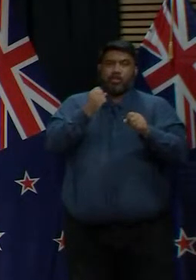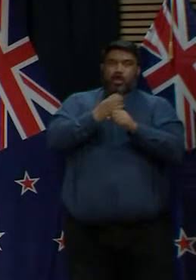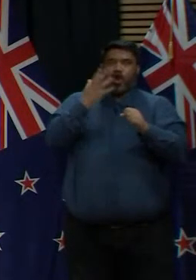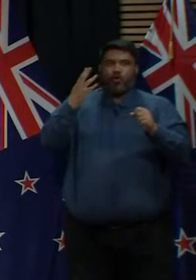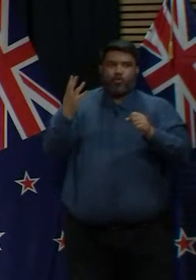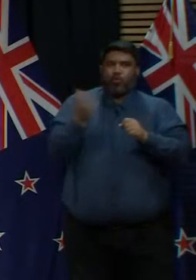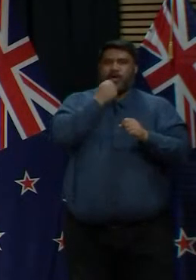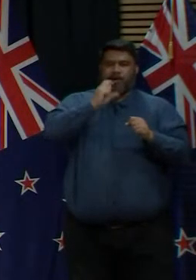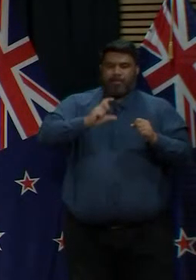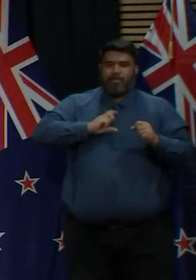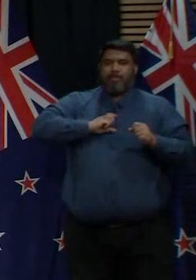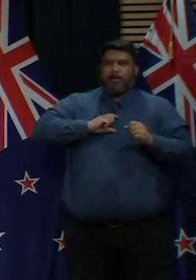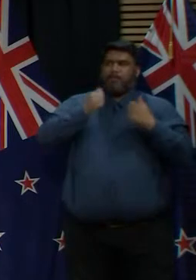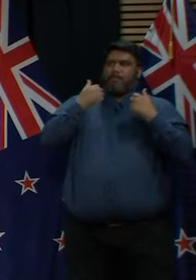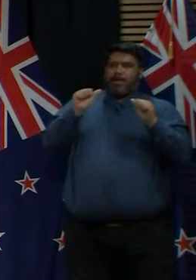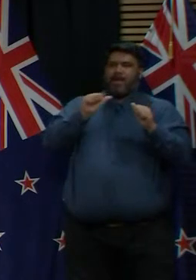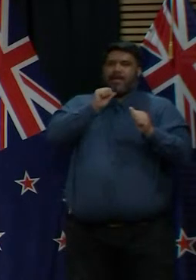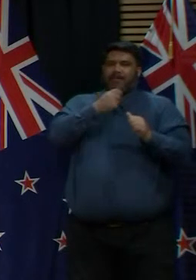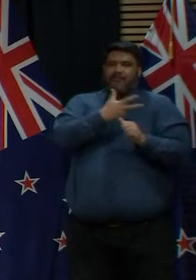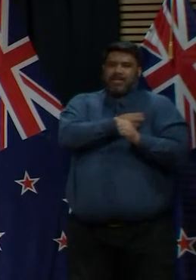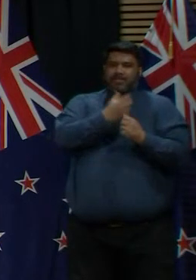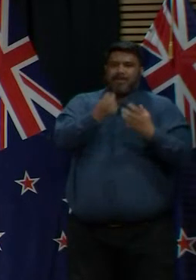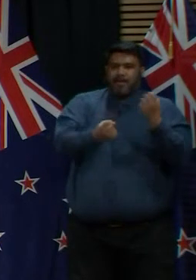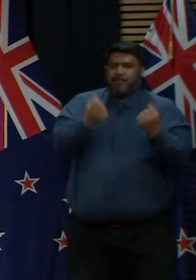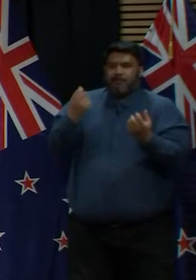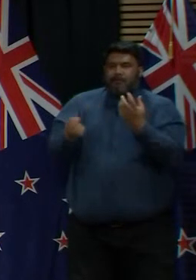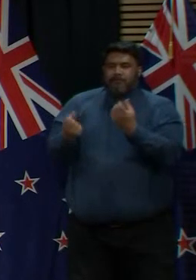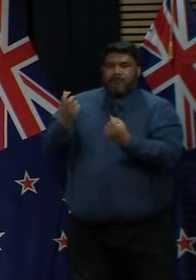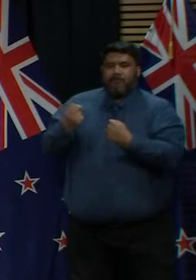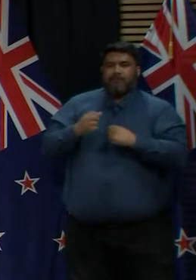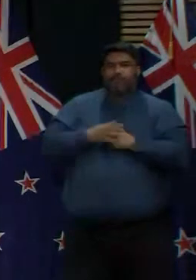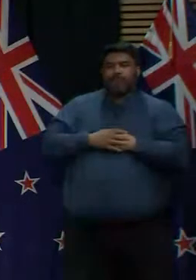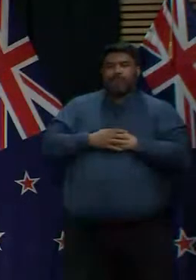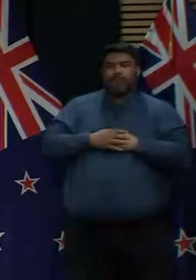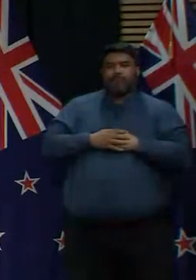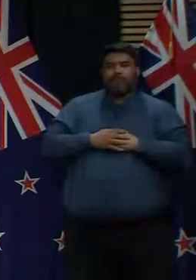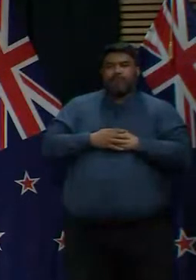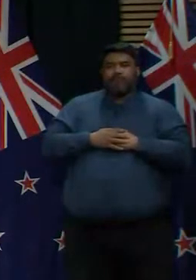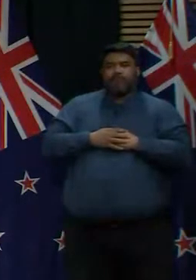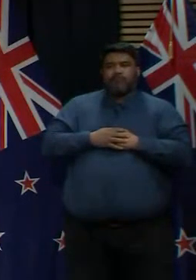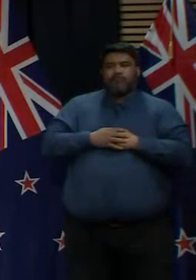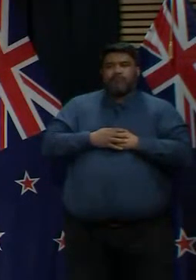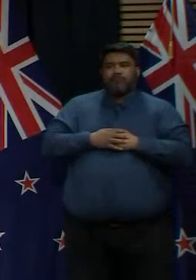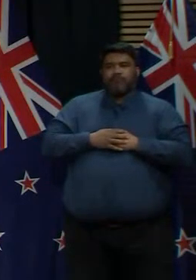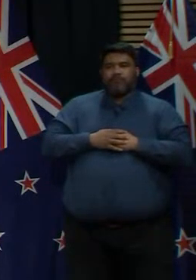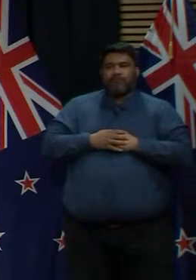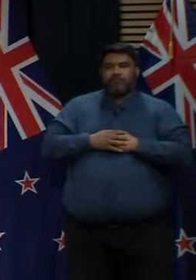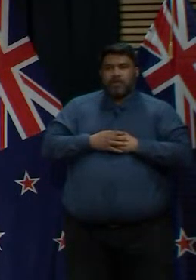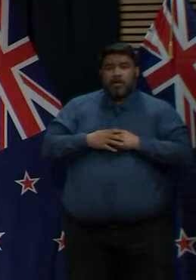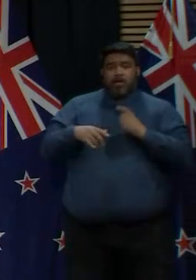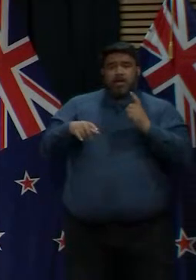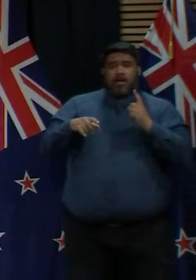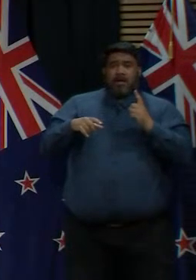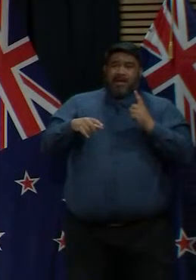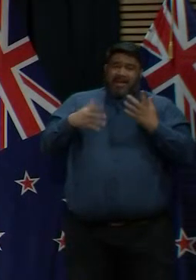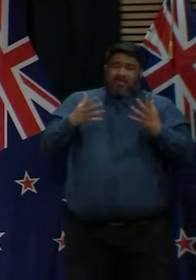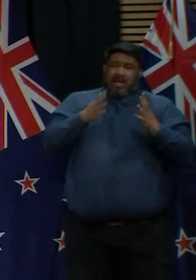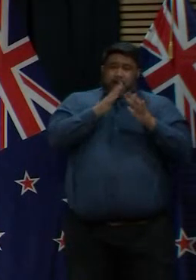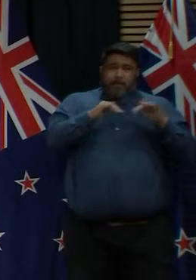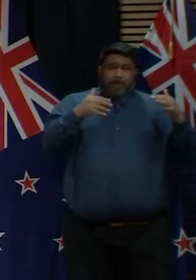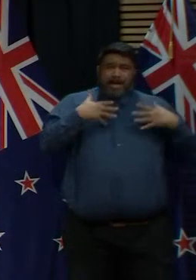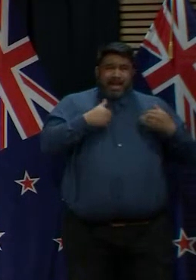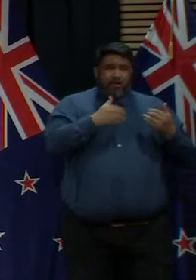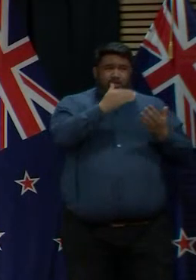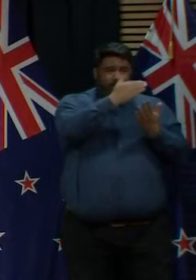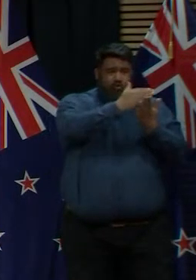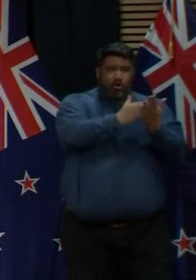also means that we won't have to have baseline public health measures that have been really disruptive to our lives.